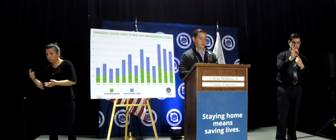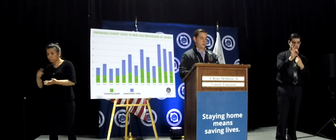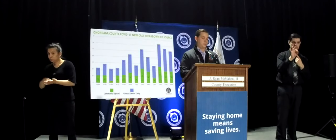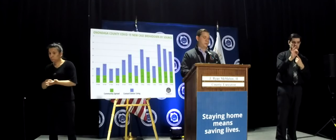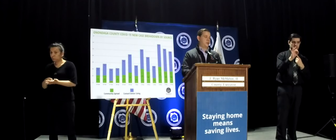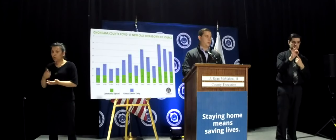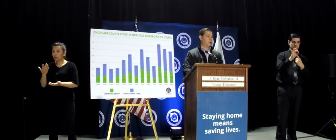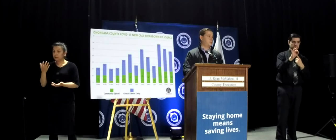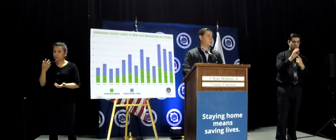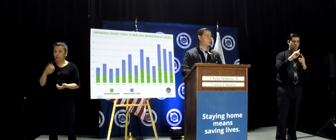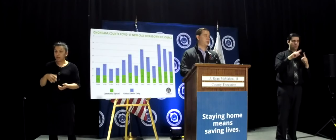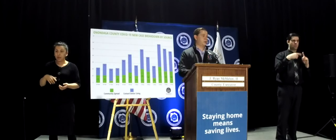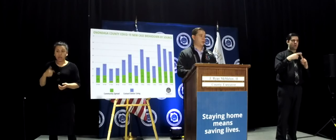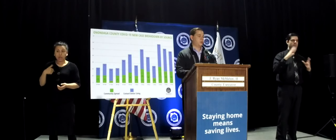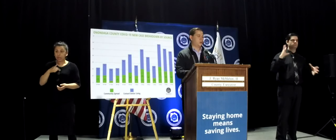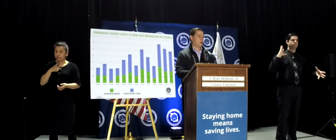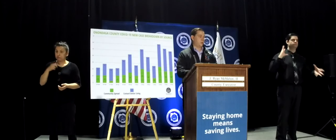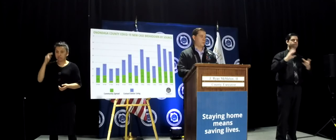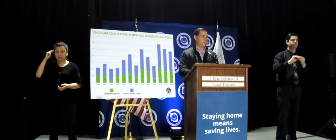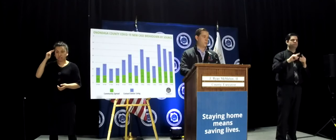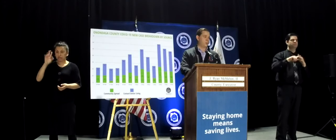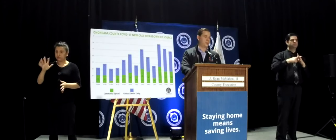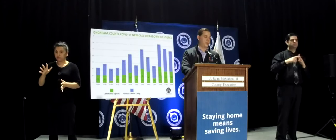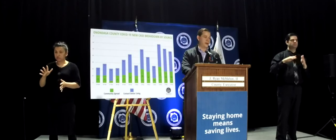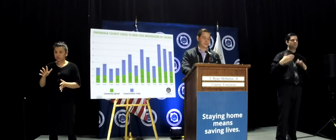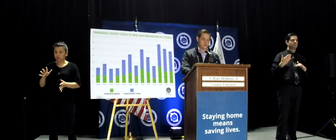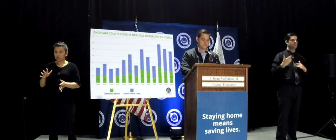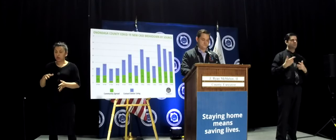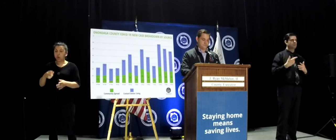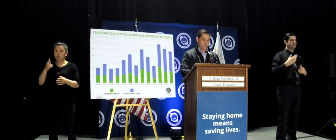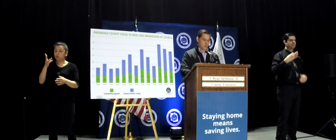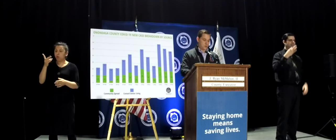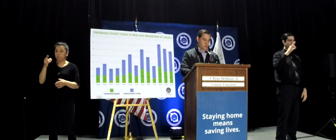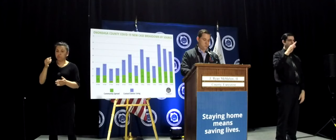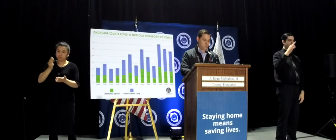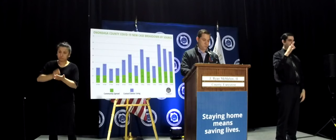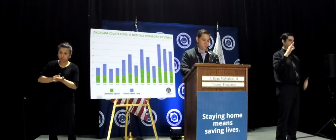information other than the number. We don't know who they were, when they passed.